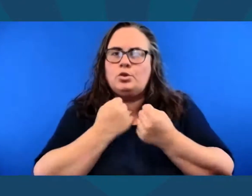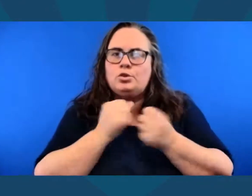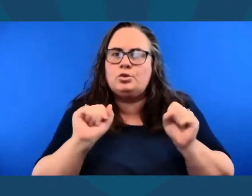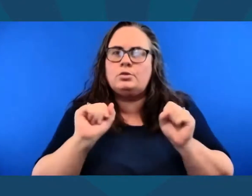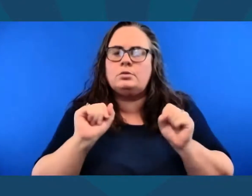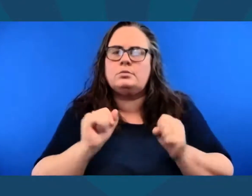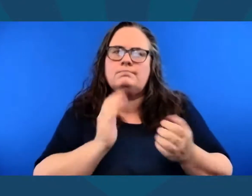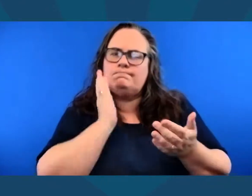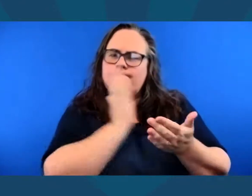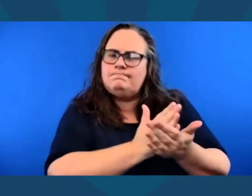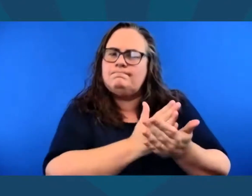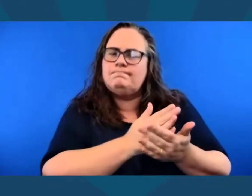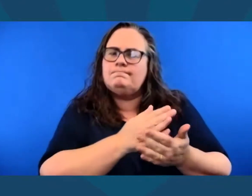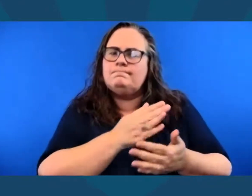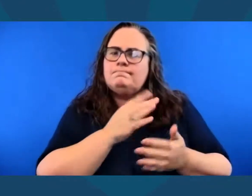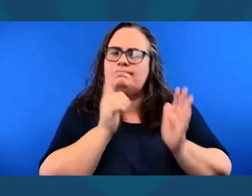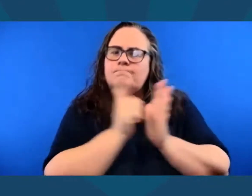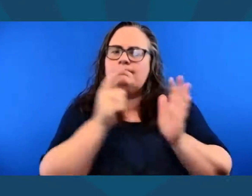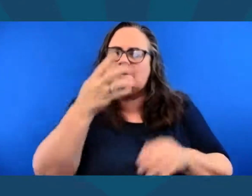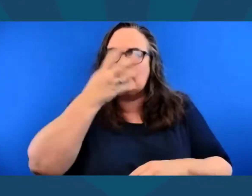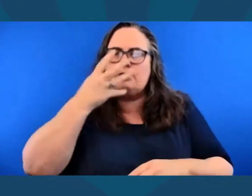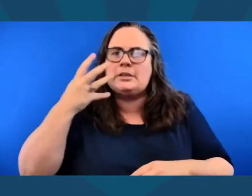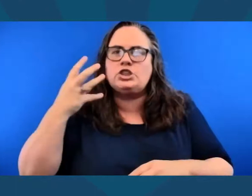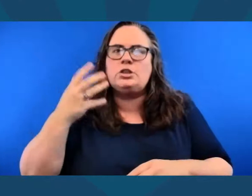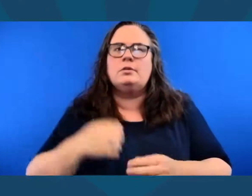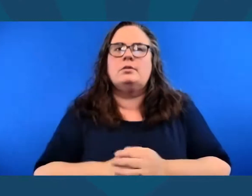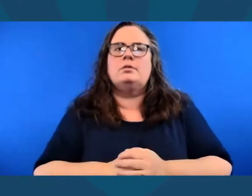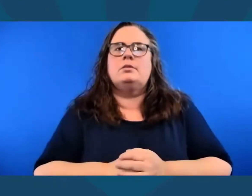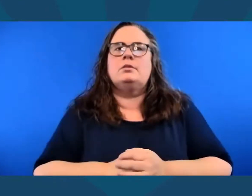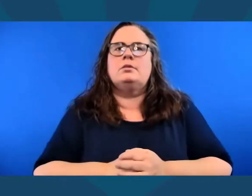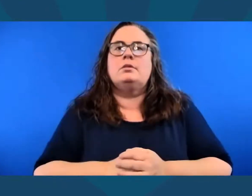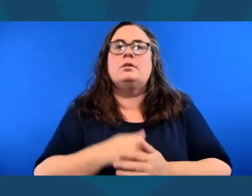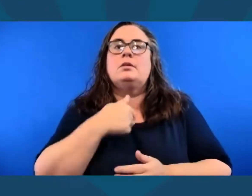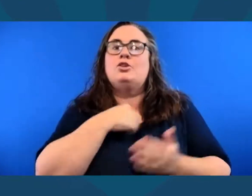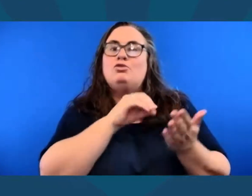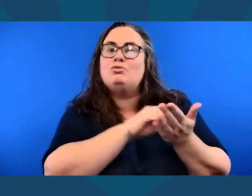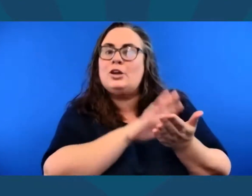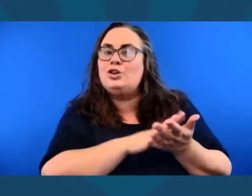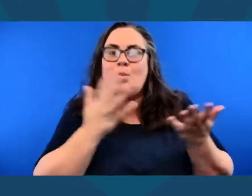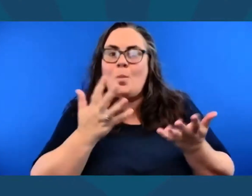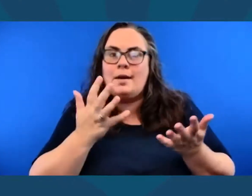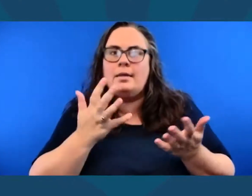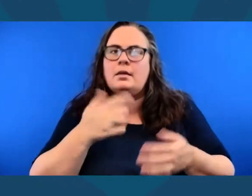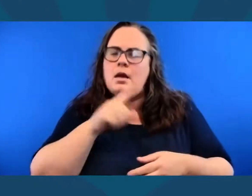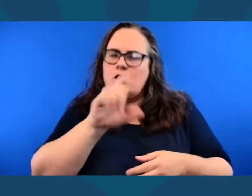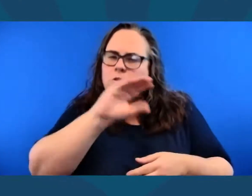I advocate for secure borders and an end to illegal immigration.